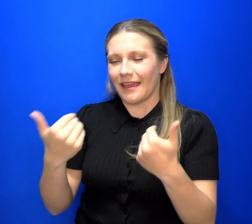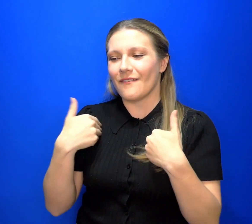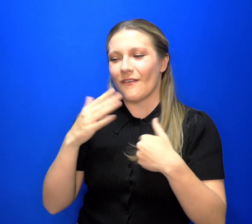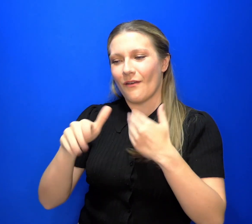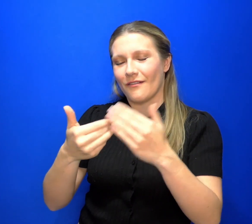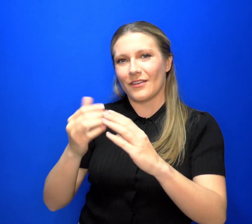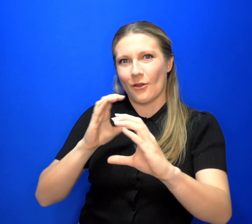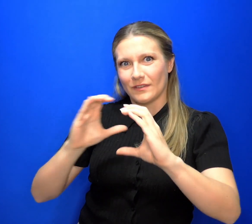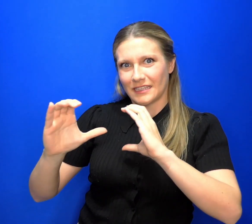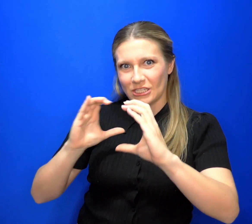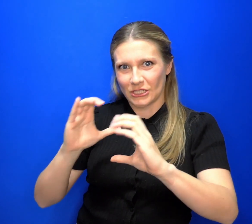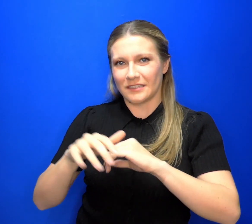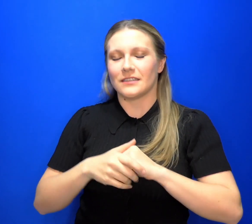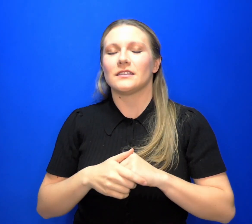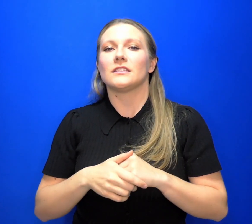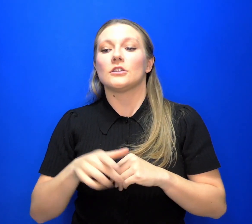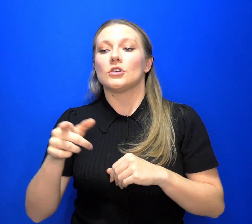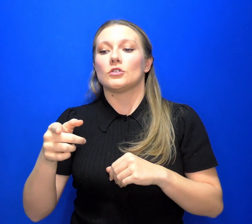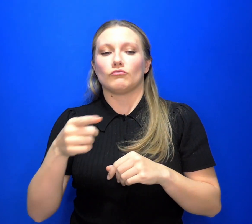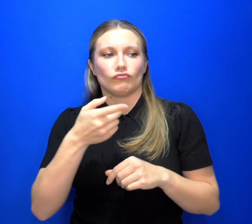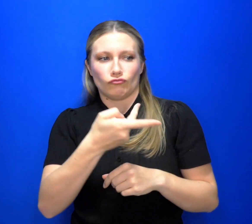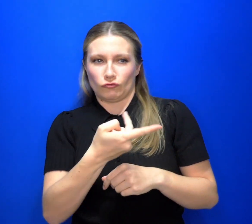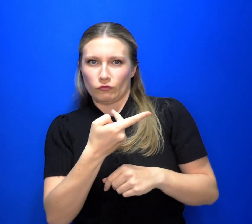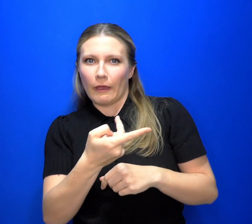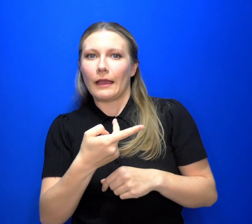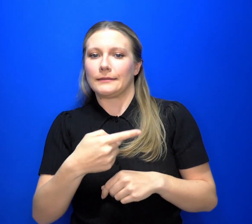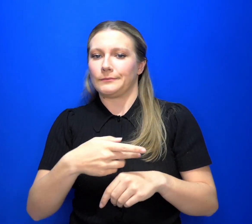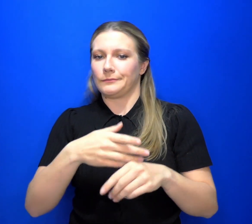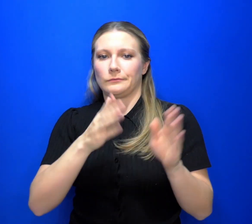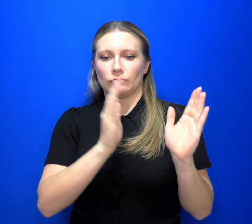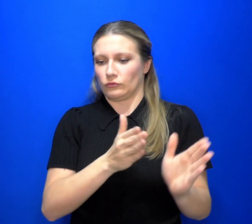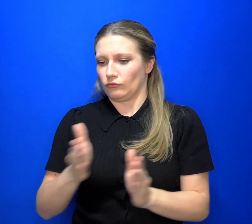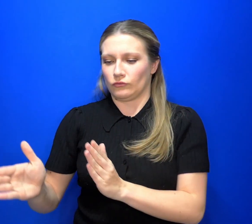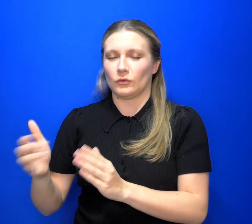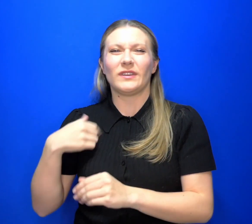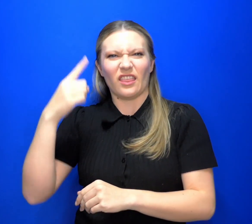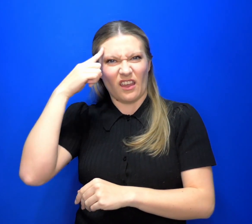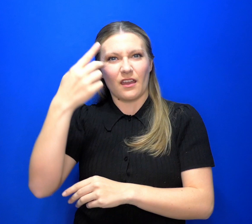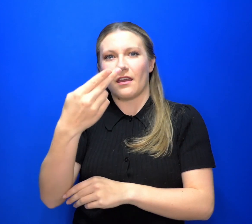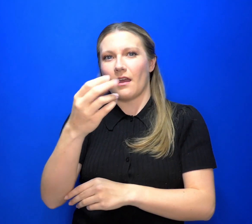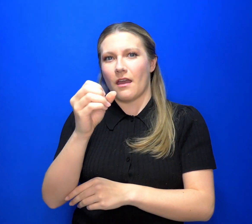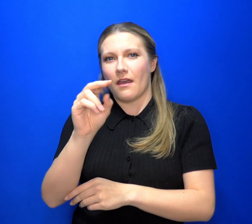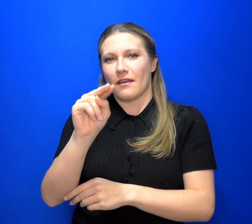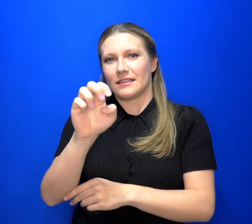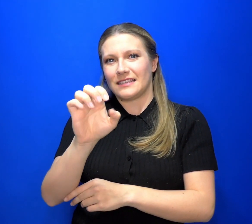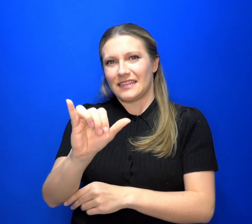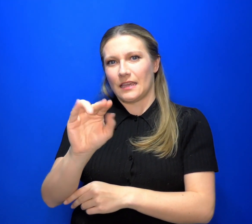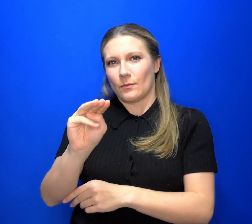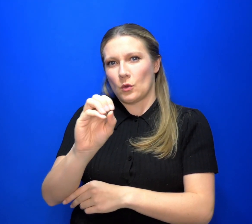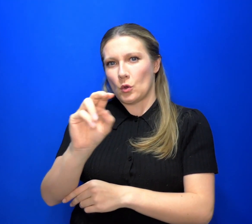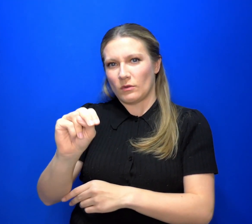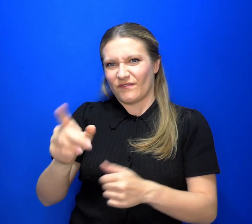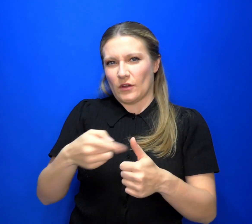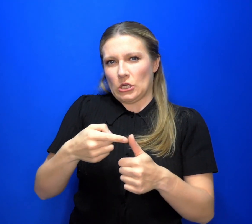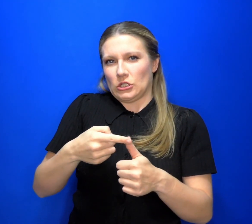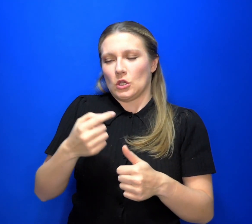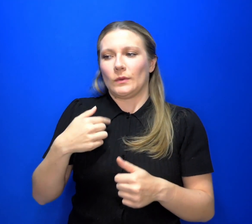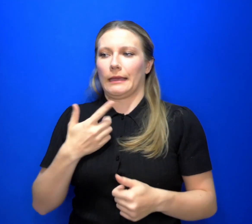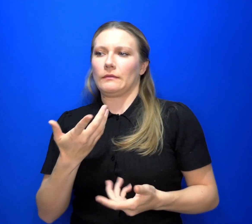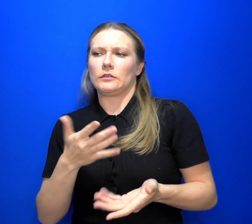So you and I put these in order, and we thought honeymooning went first. So we're going to have to feel our way through this a little